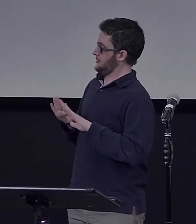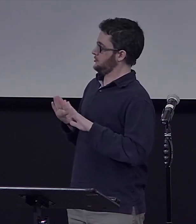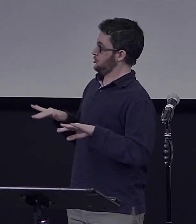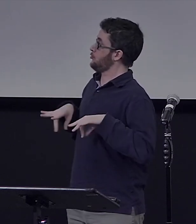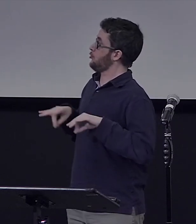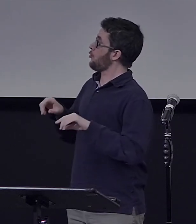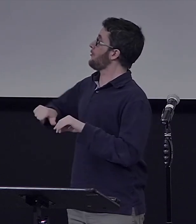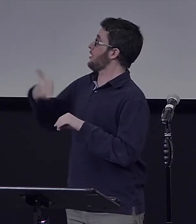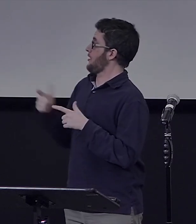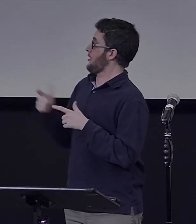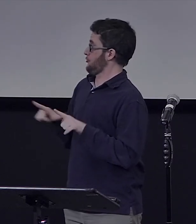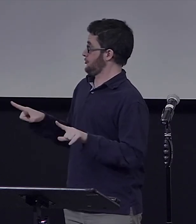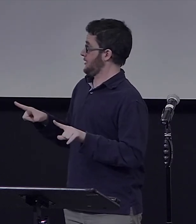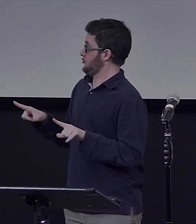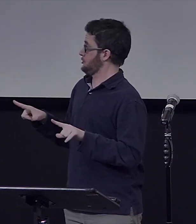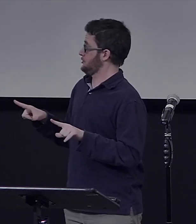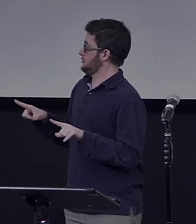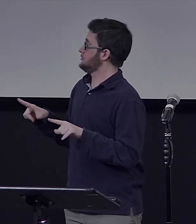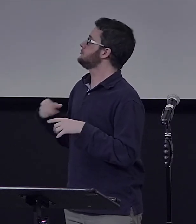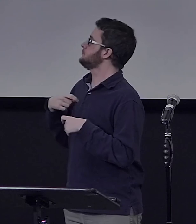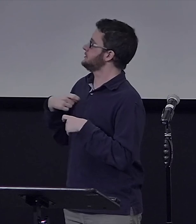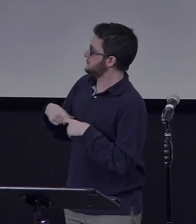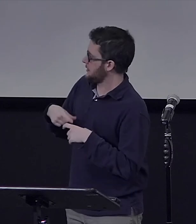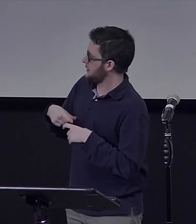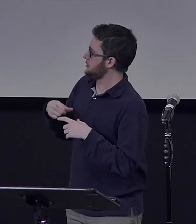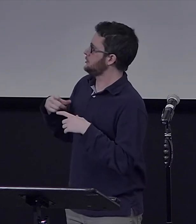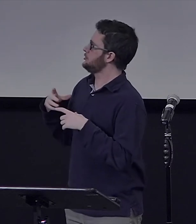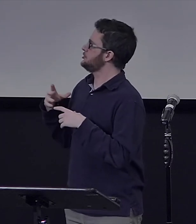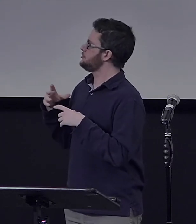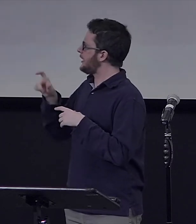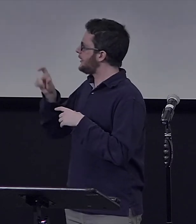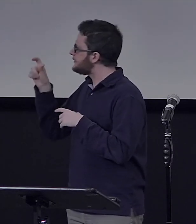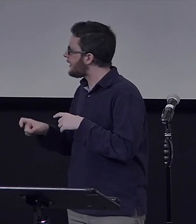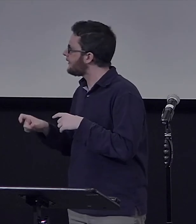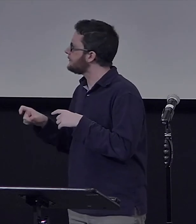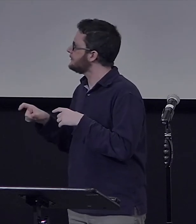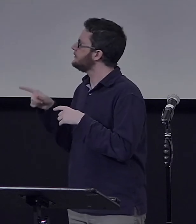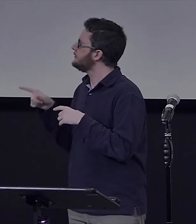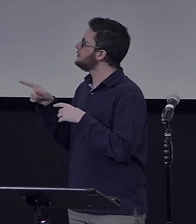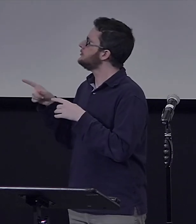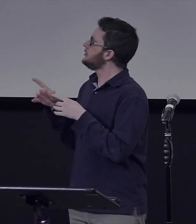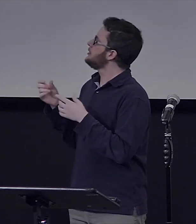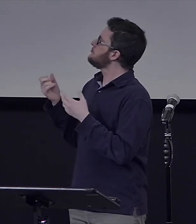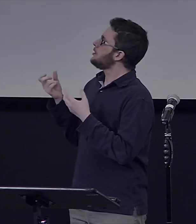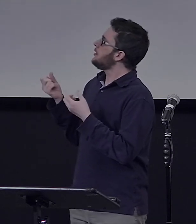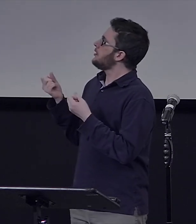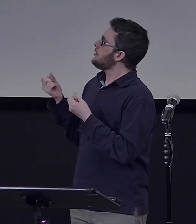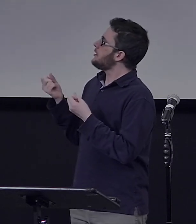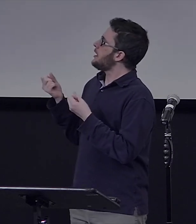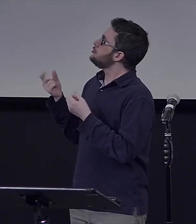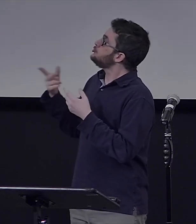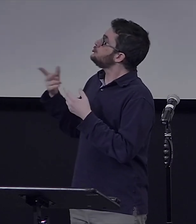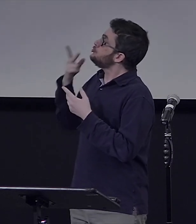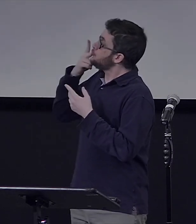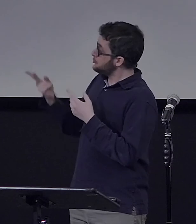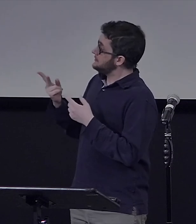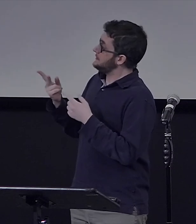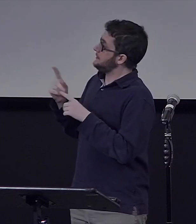so you mentioned that when you started your assessment of children or infants that were requiring other languages like you said i'm italian and spanish